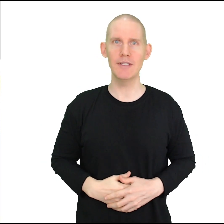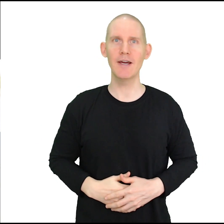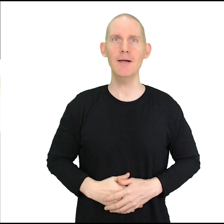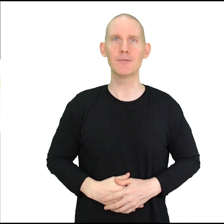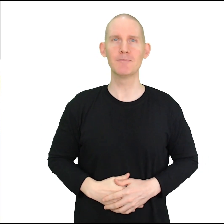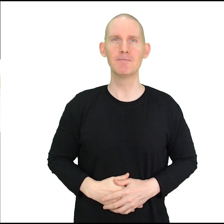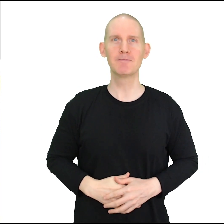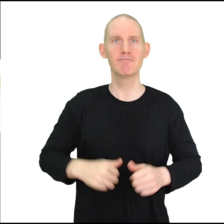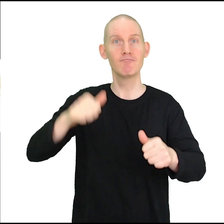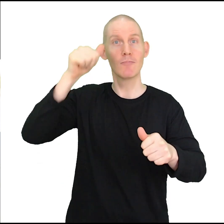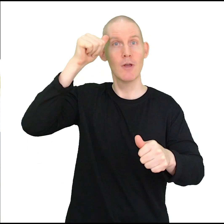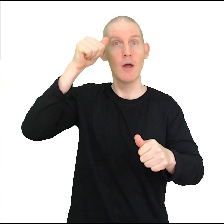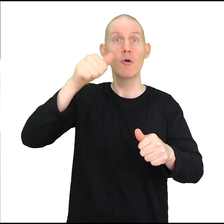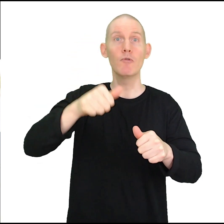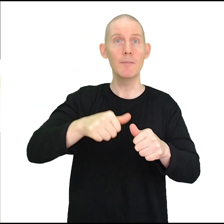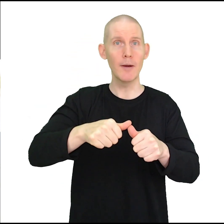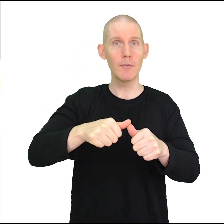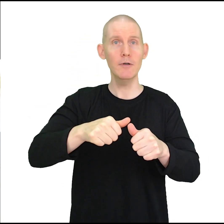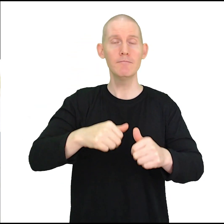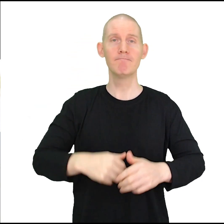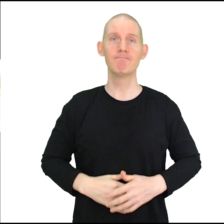times. Remember,